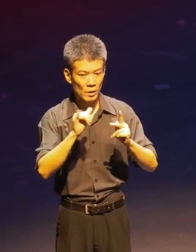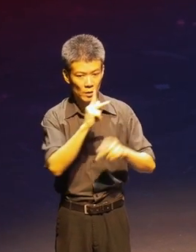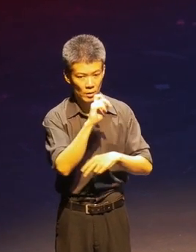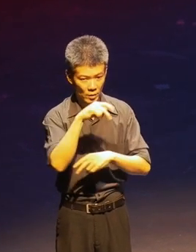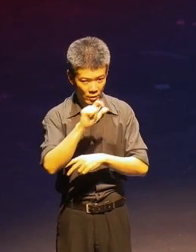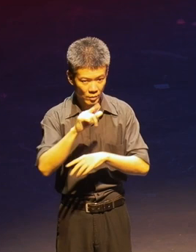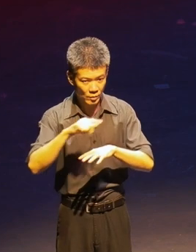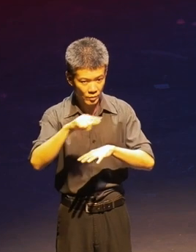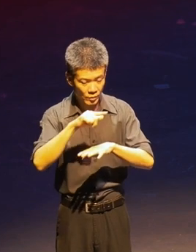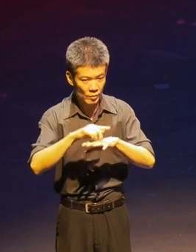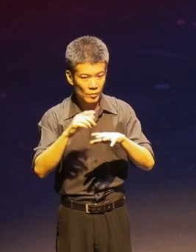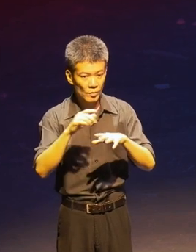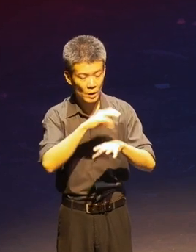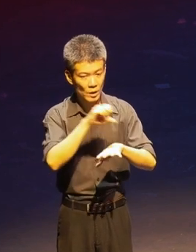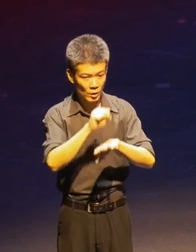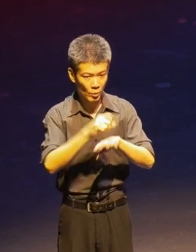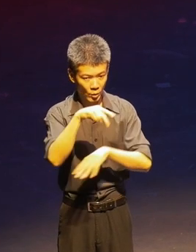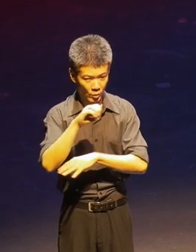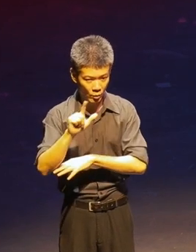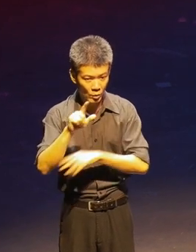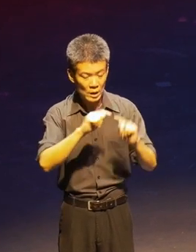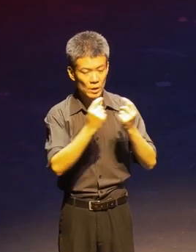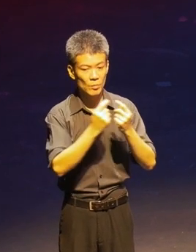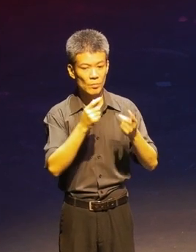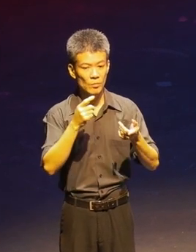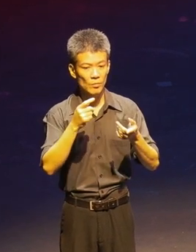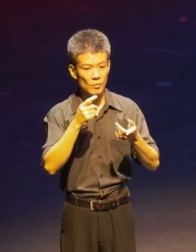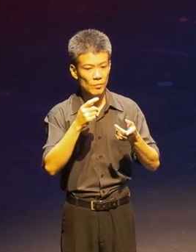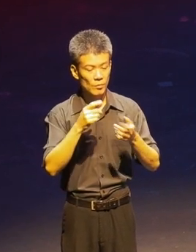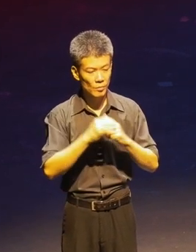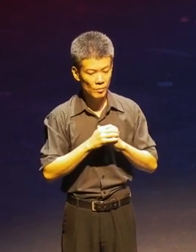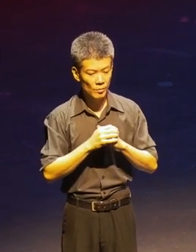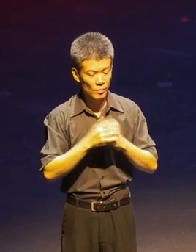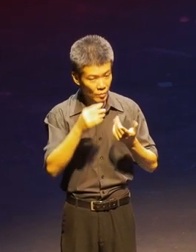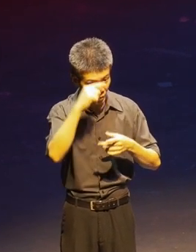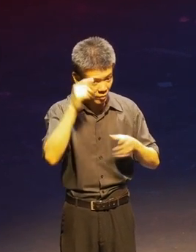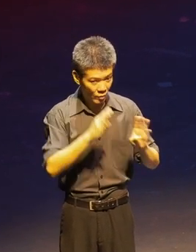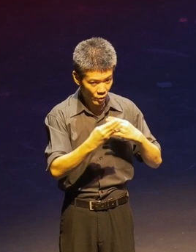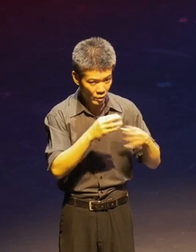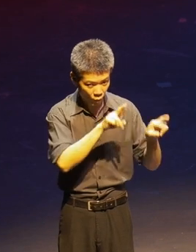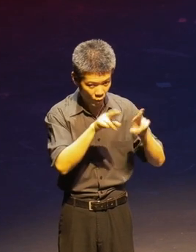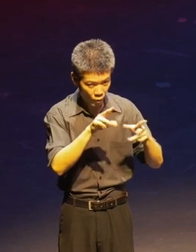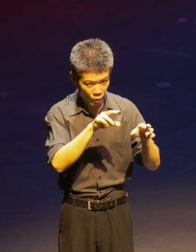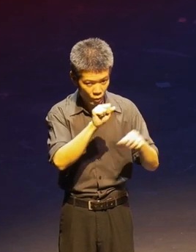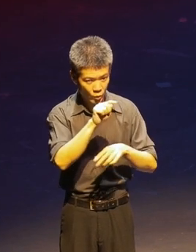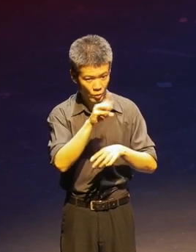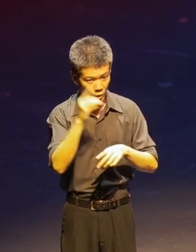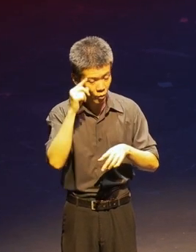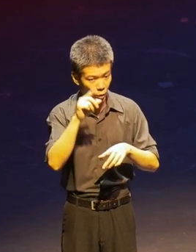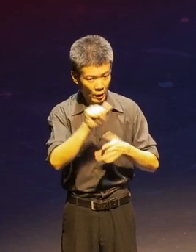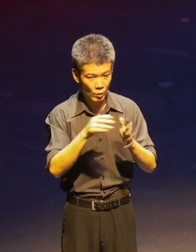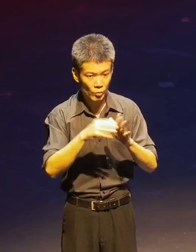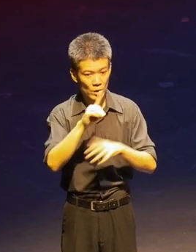Land Hope Foundation and Singapore Pools, the team built a professionally equipped black box and recording studio for artists with disabilities